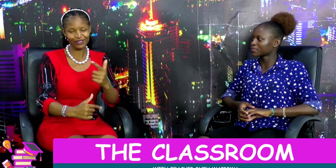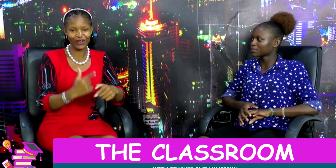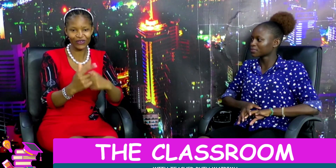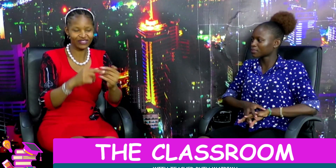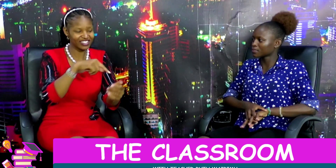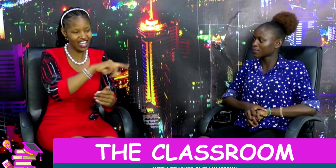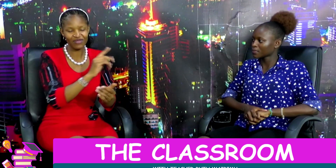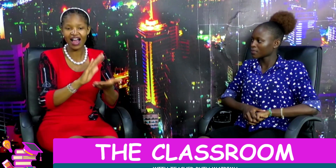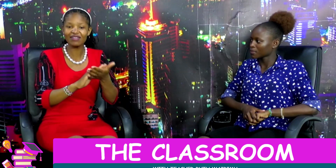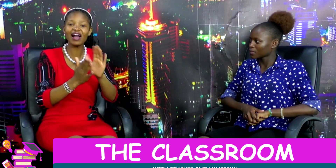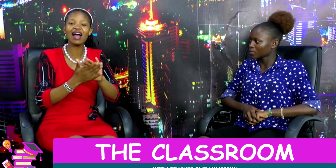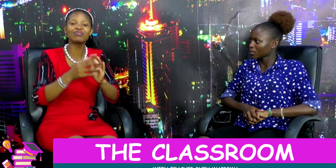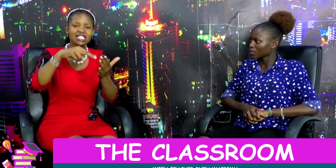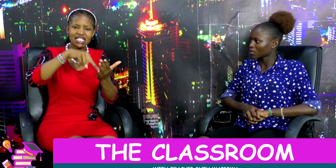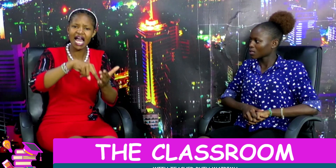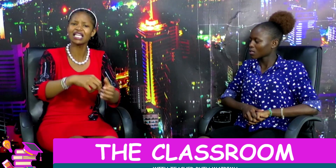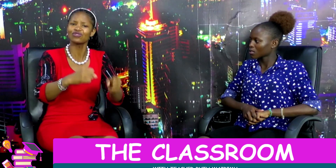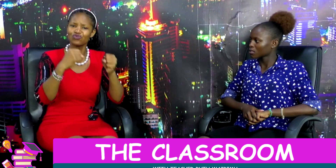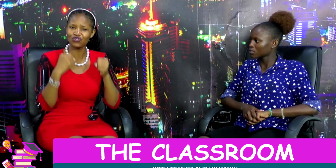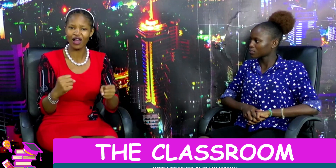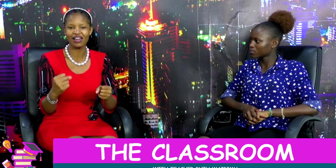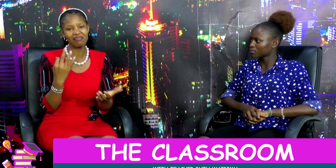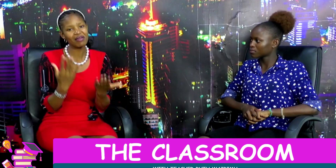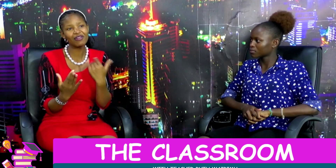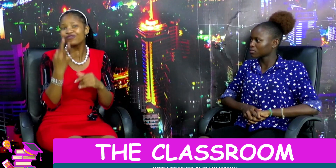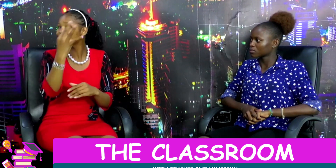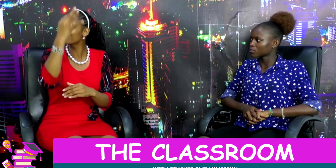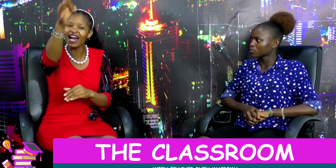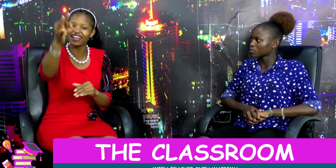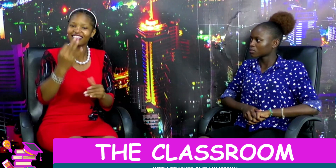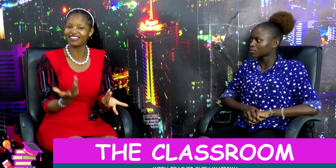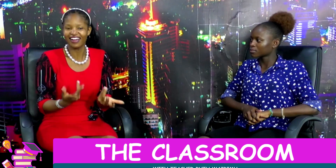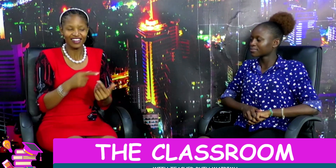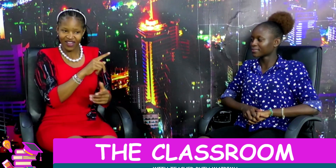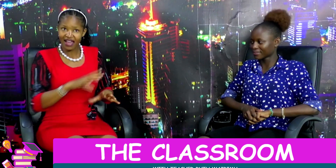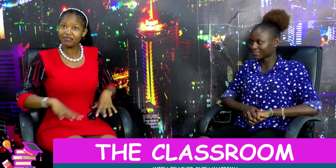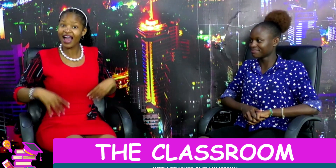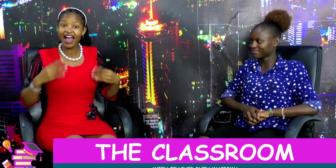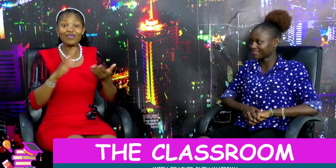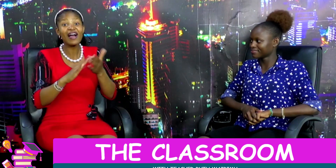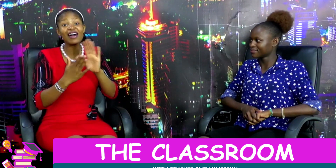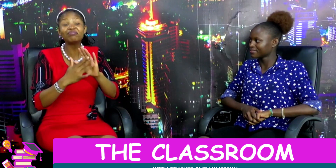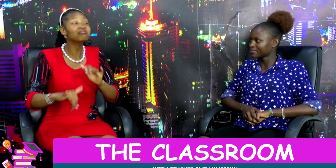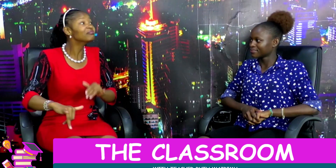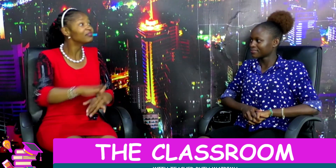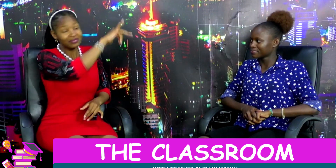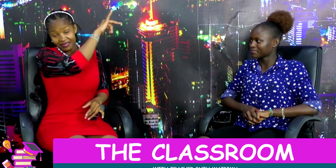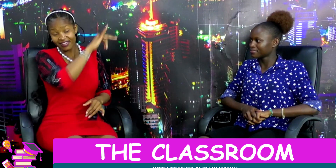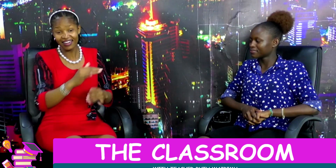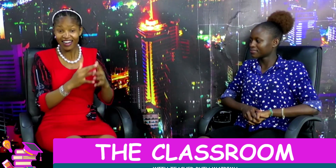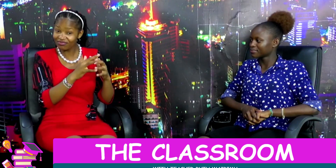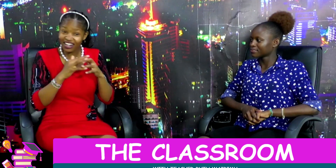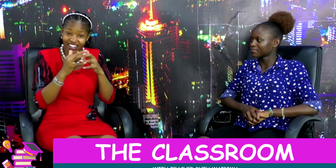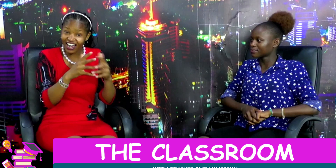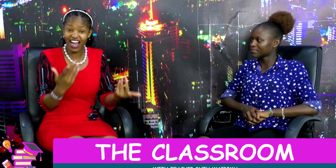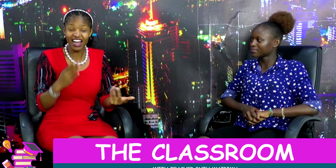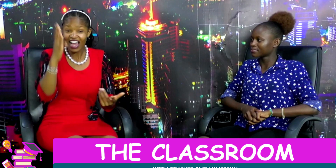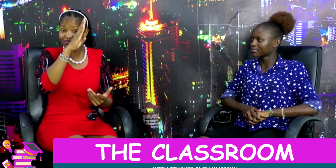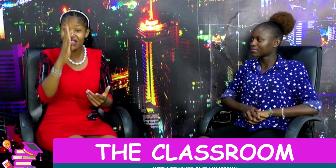I don't think she will be giving up on basketball anytime soon, because this is something she's really built slowly, and I know she has a very good